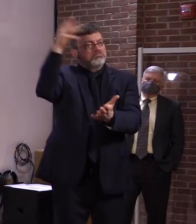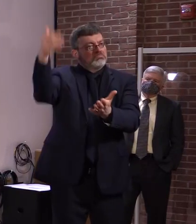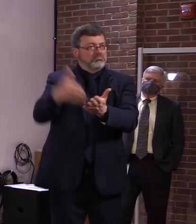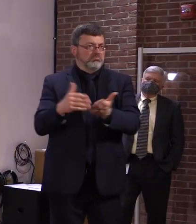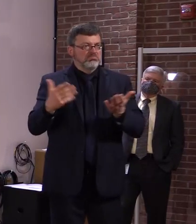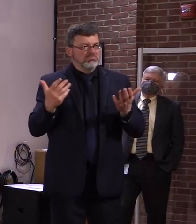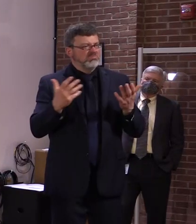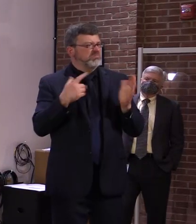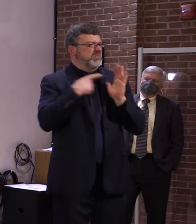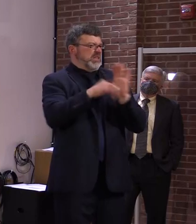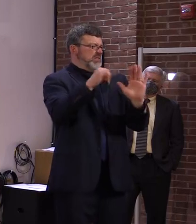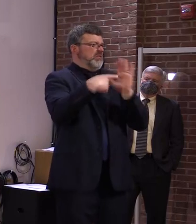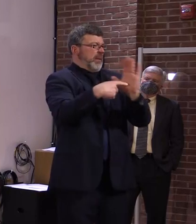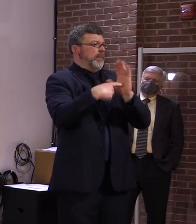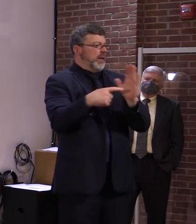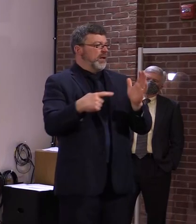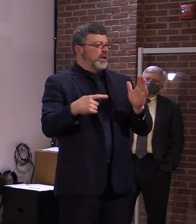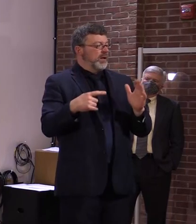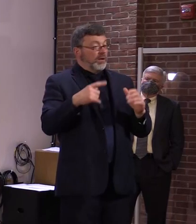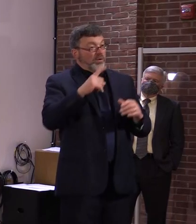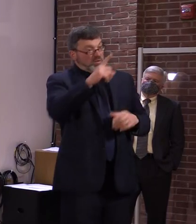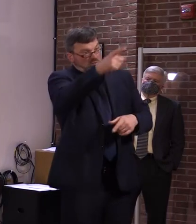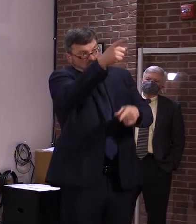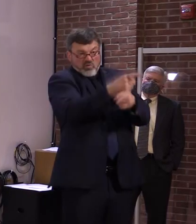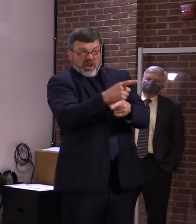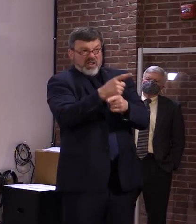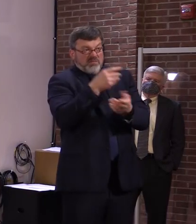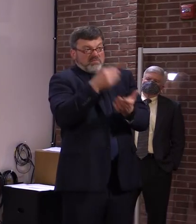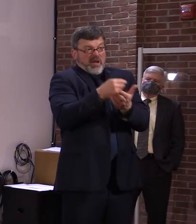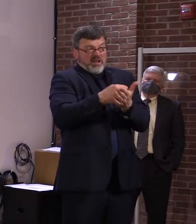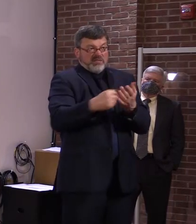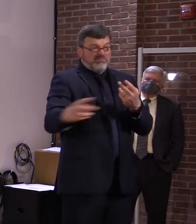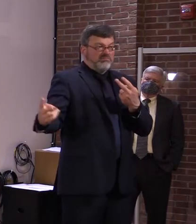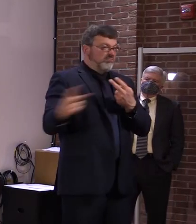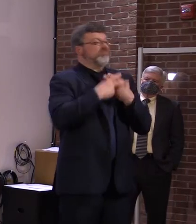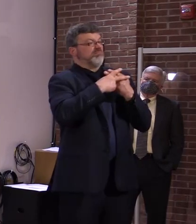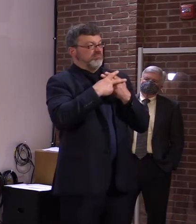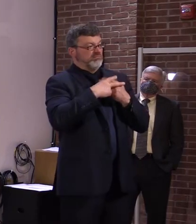savings, I think, and we'll learn more about those savings.